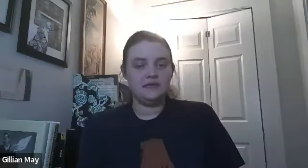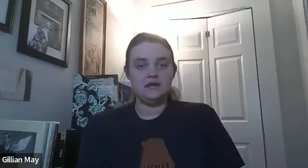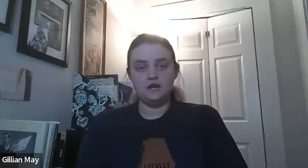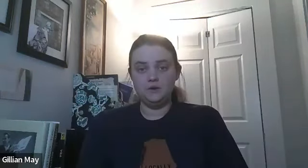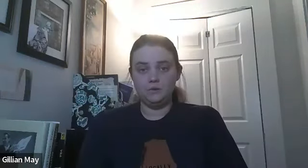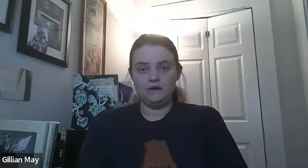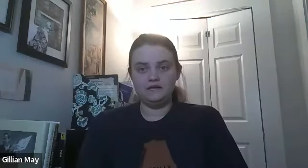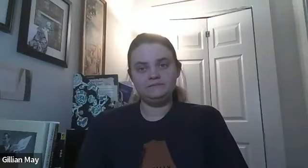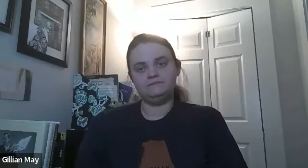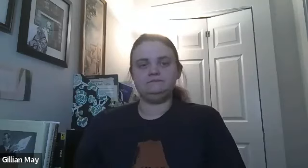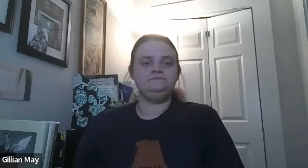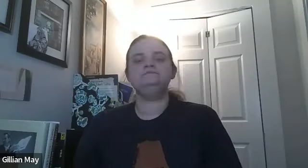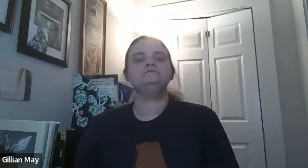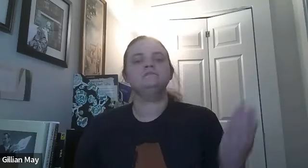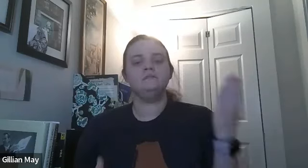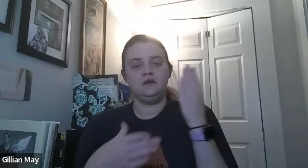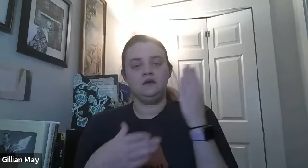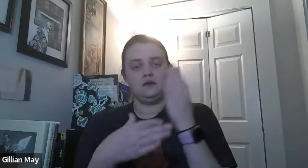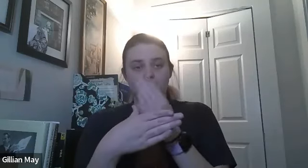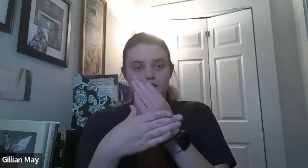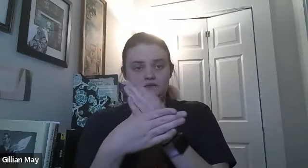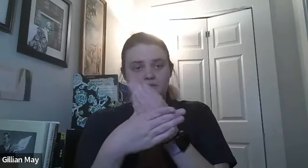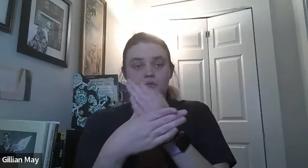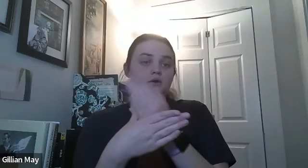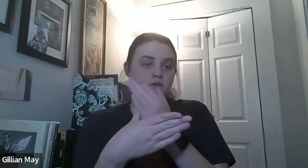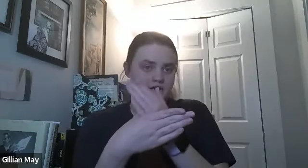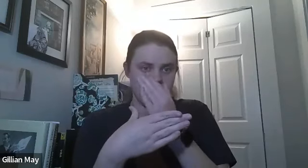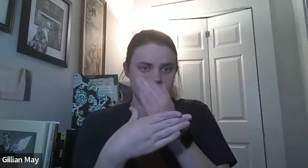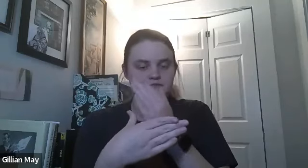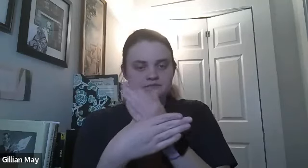Then annoy. Annoy or annoying.